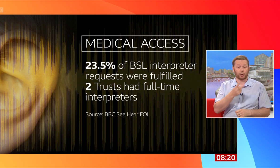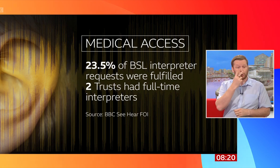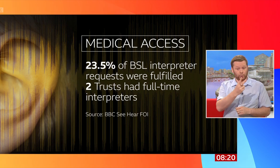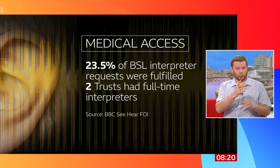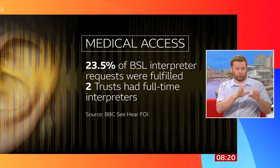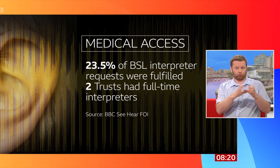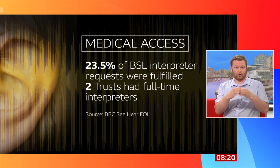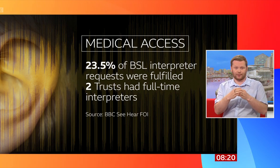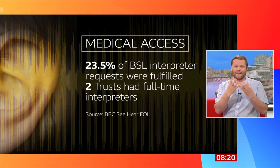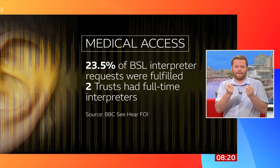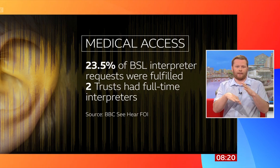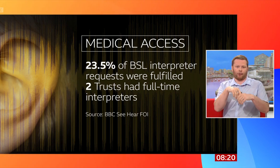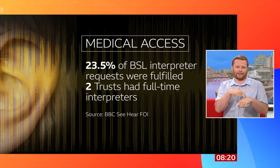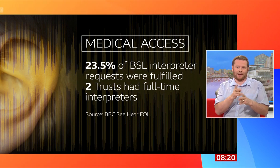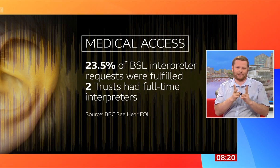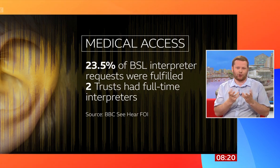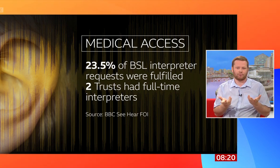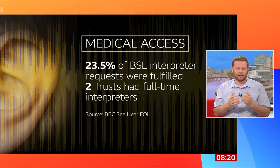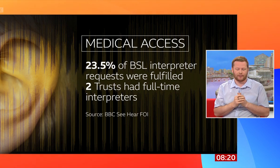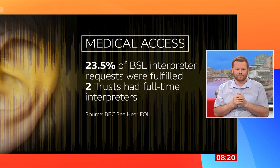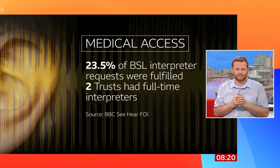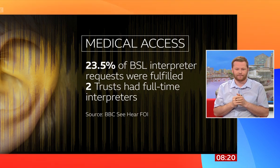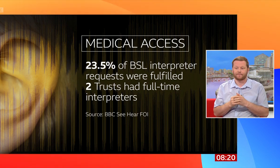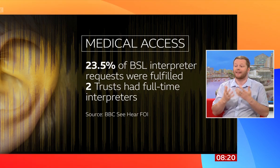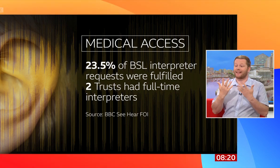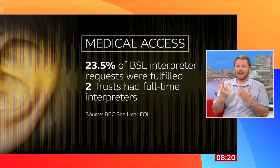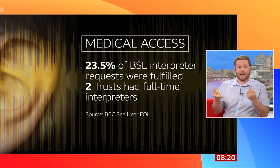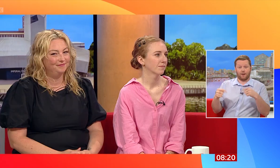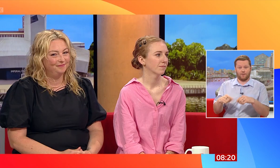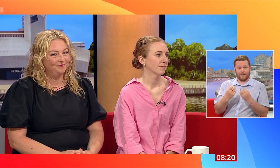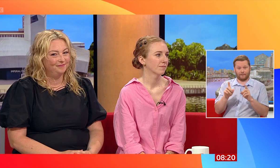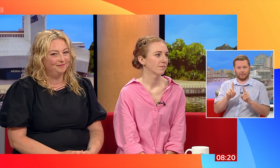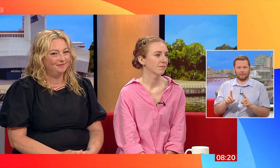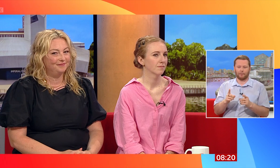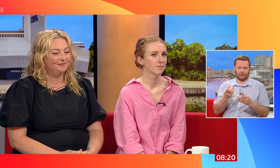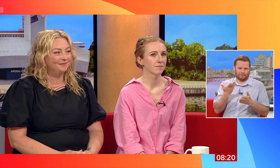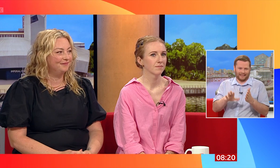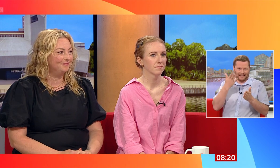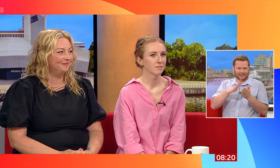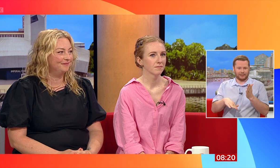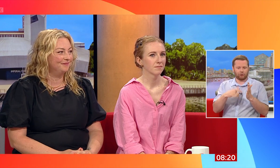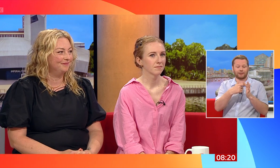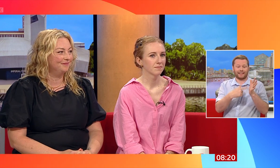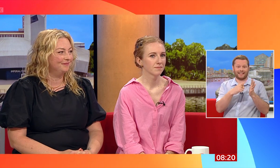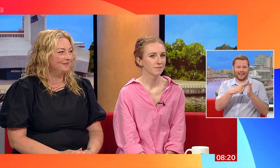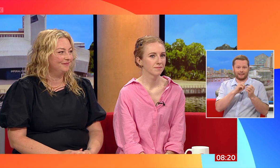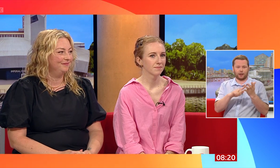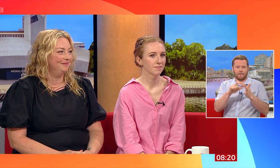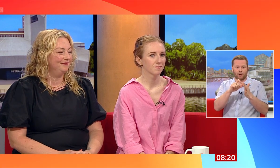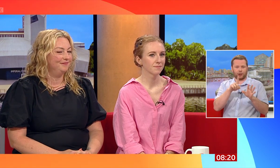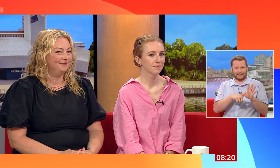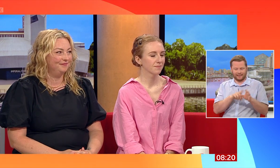trusts had full-time interpreters. So we're joined now by people who've experienced this firsthand, Kate Boddy and Dr.